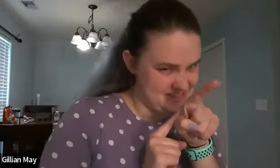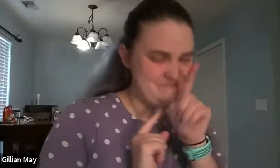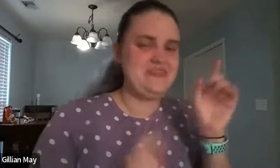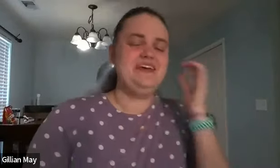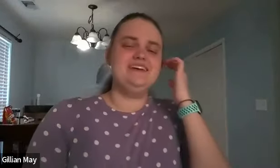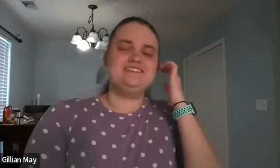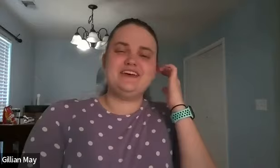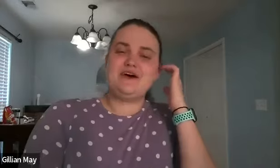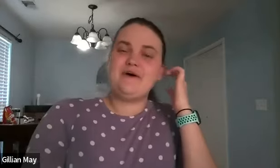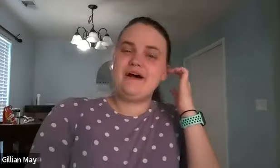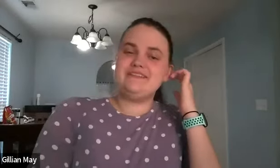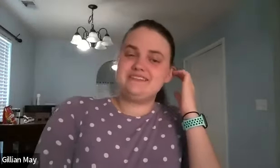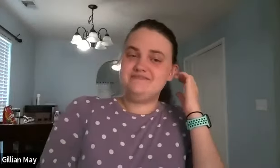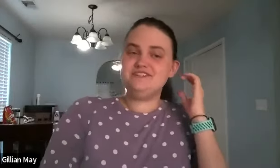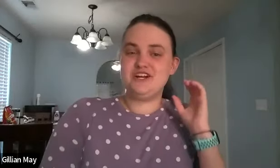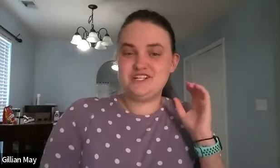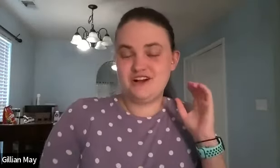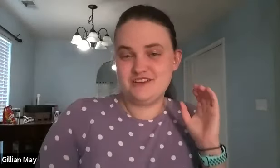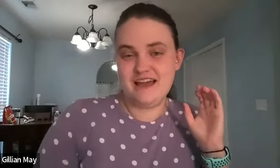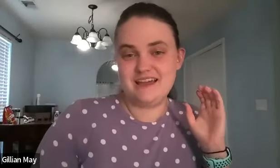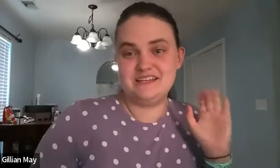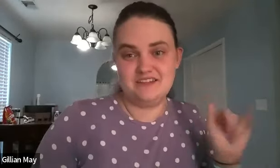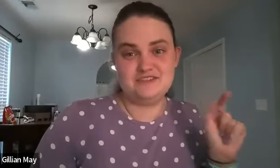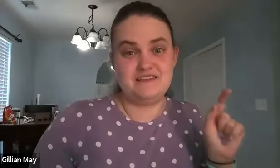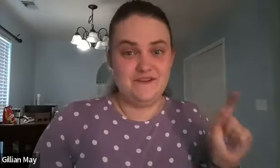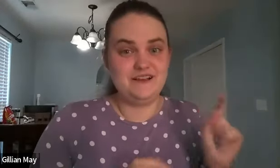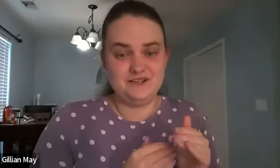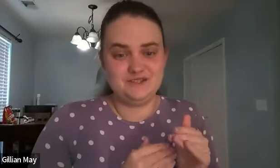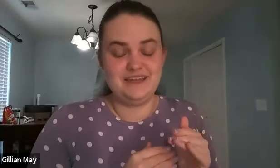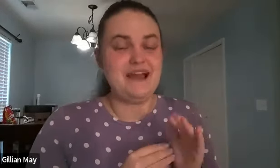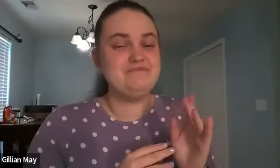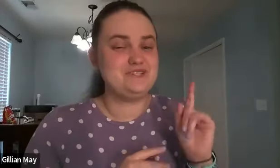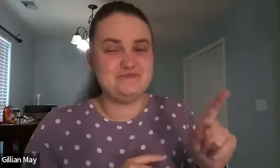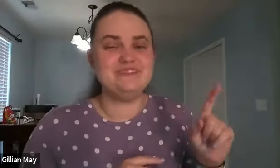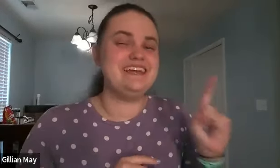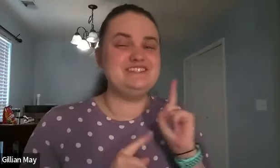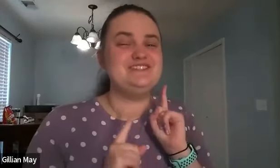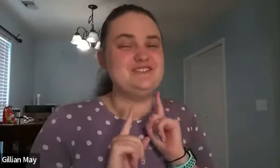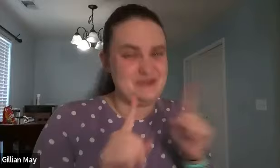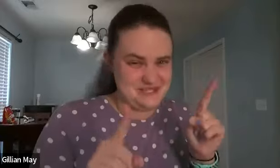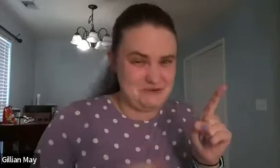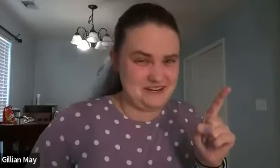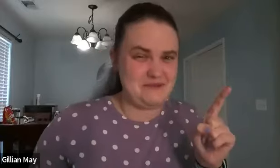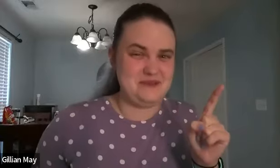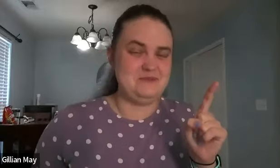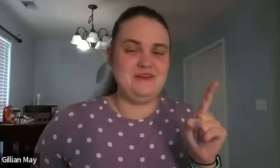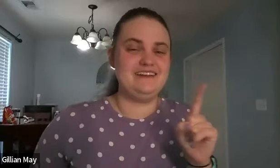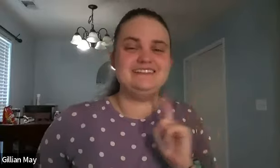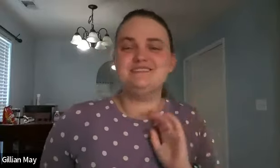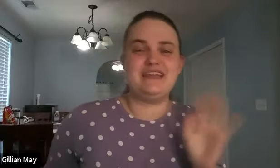it. So the sign for church also has another sign very close to it. And I'm sure Miss Katie is so disappointed not be able to be on because this is like, I